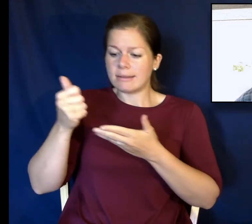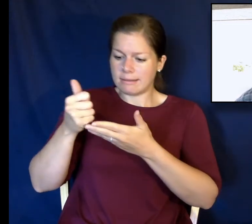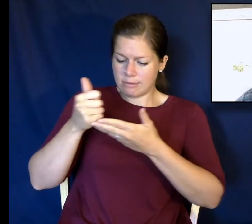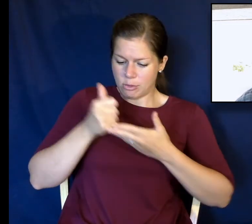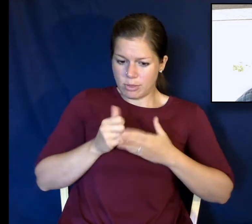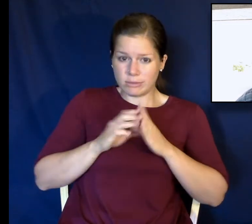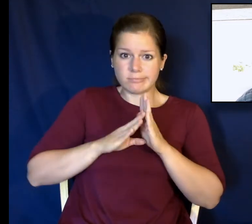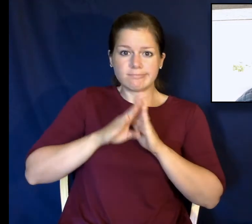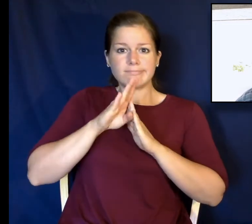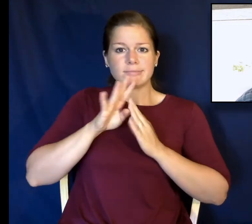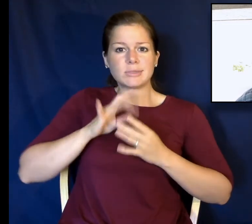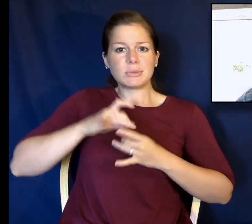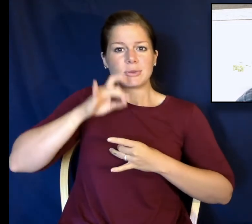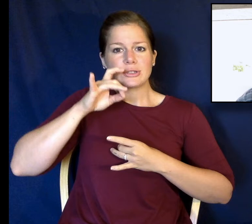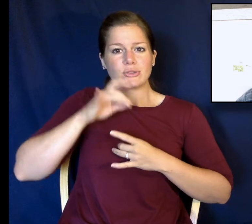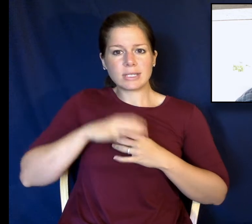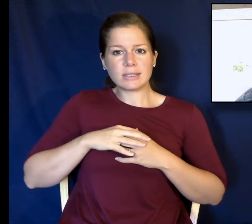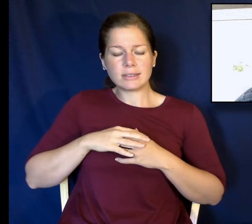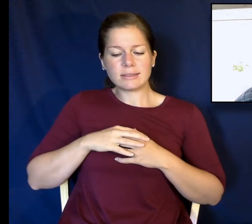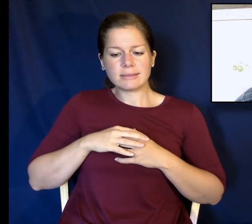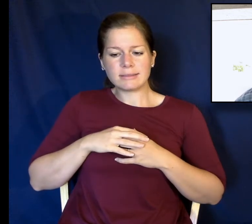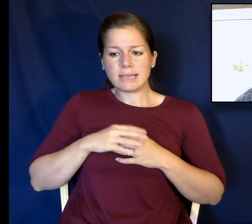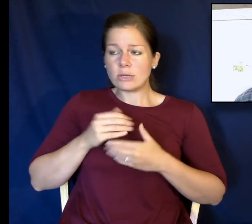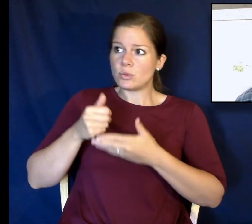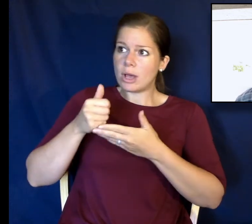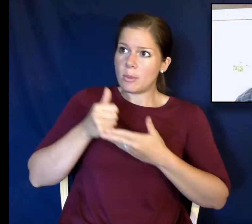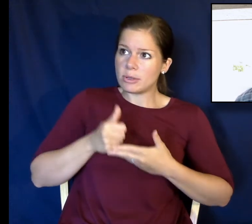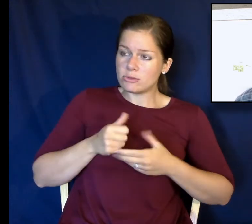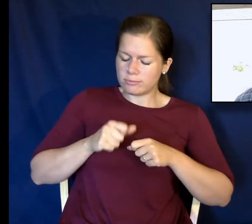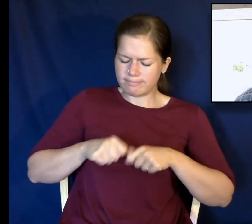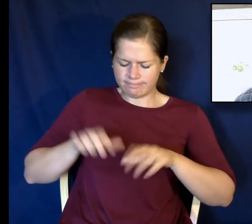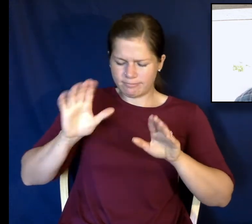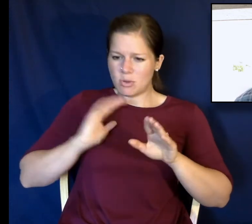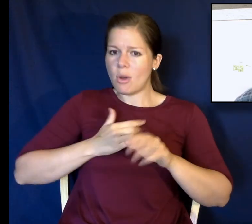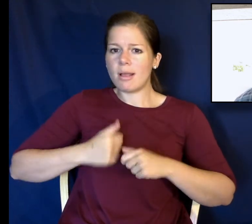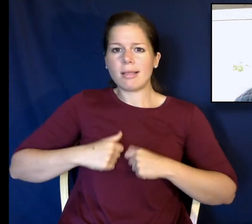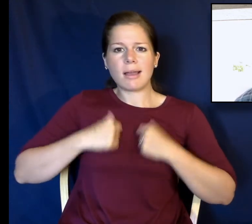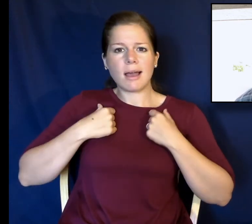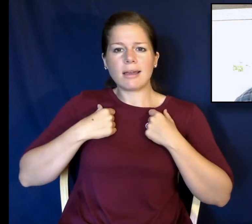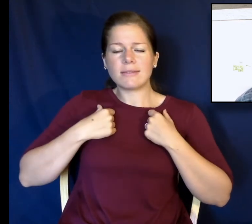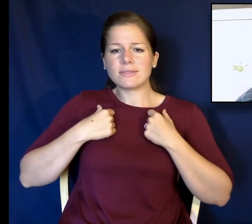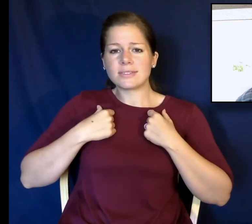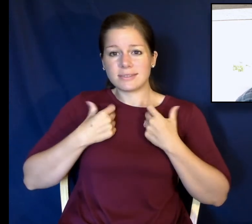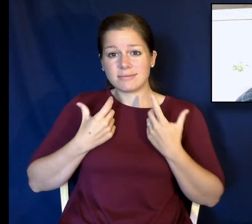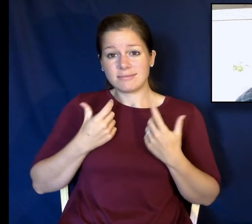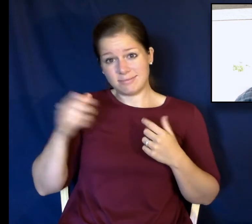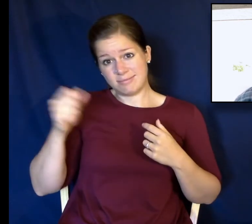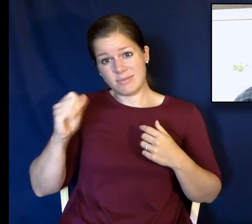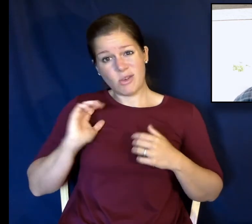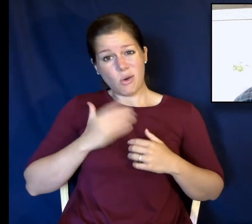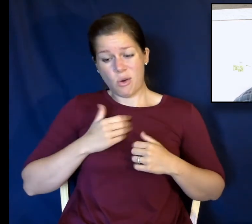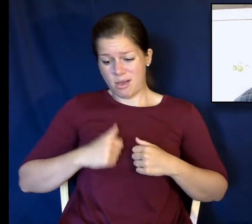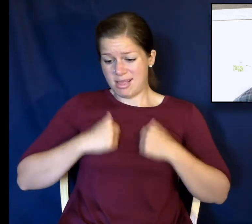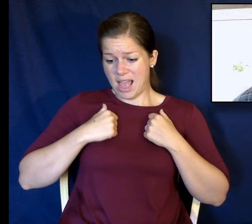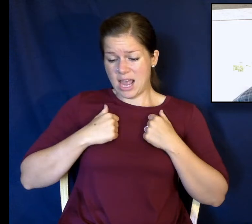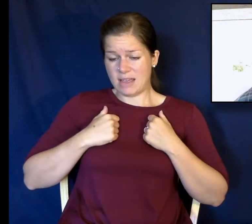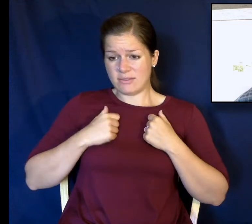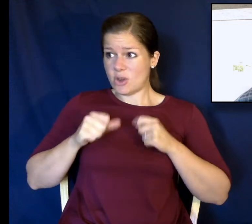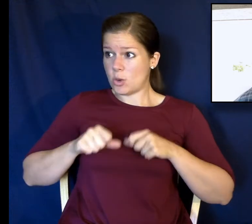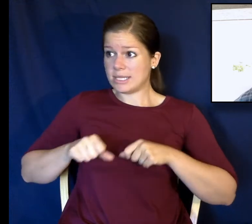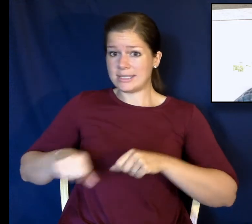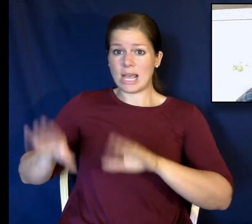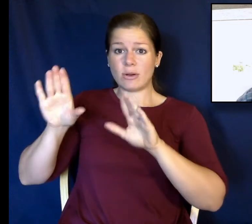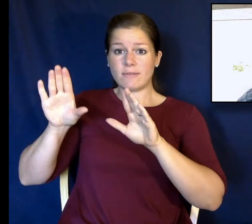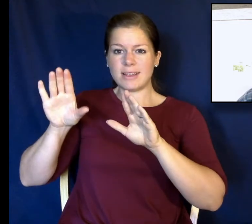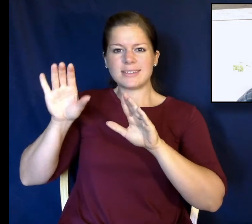is God's, which is what? Our lives. Our very lives are a complete and total sacrifice, an act of